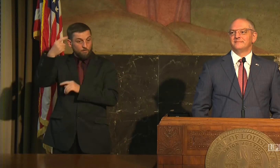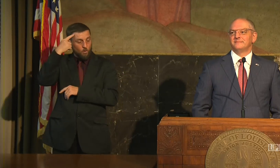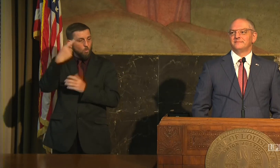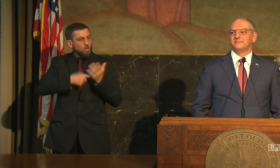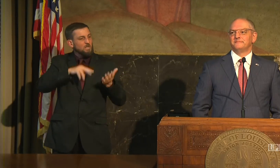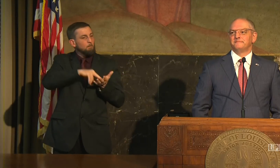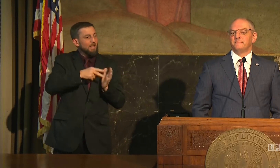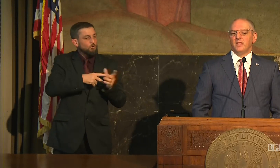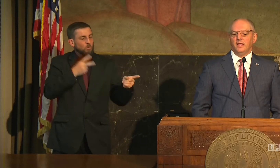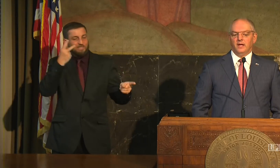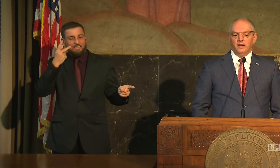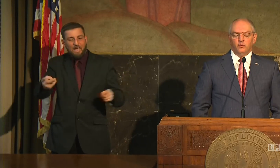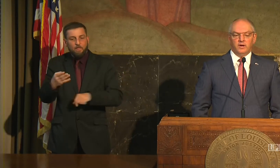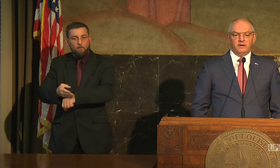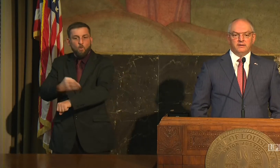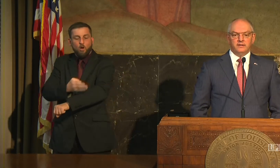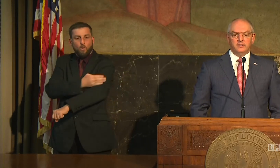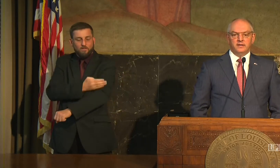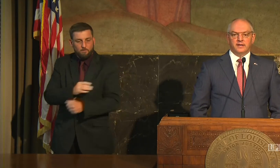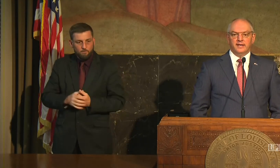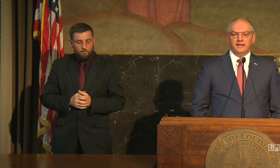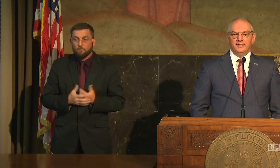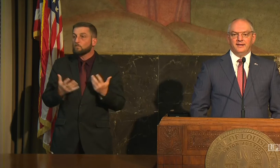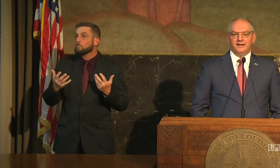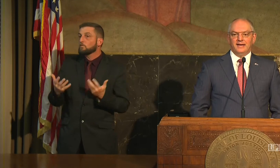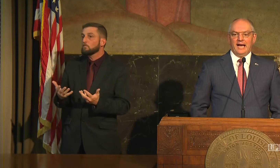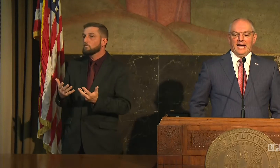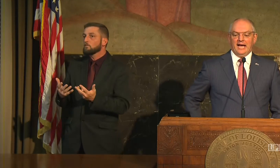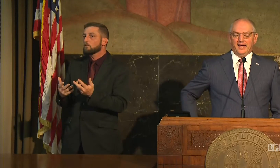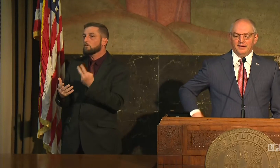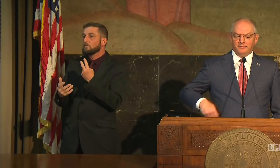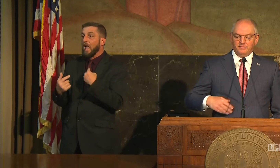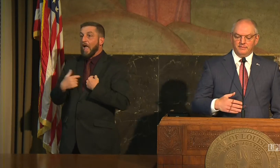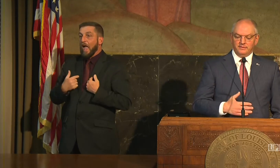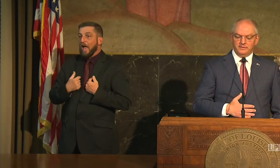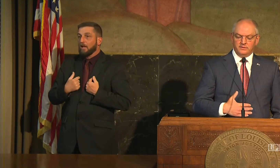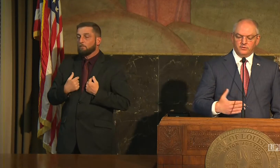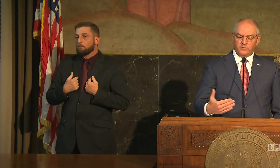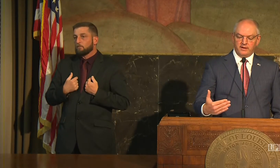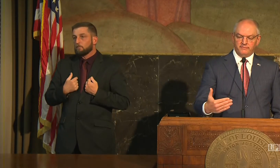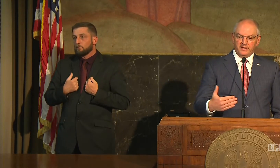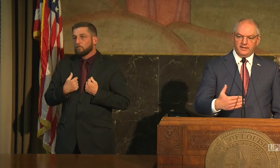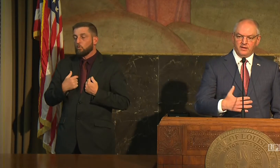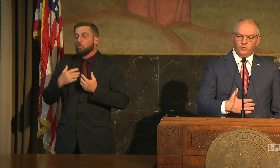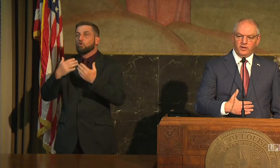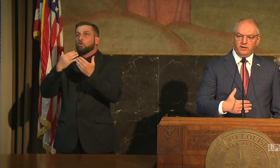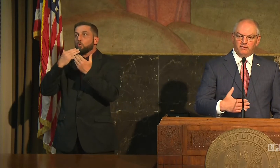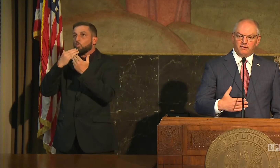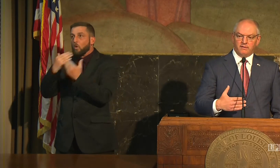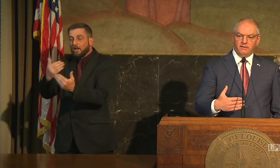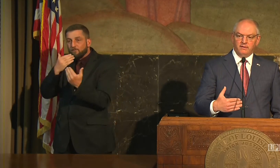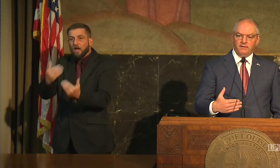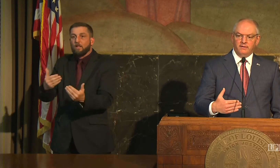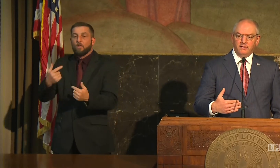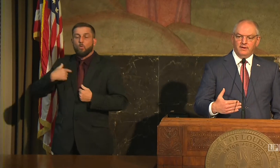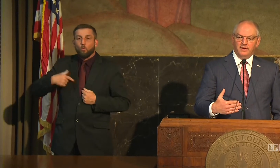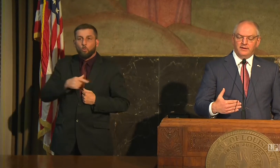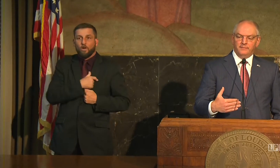progress that we have made? Well, look, I am so gratified that we